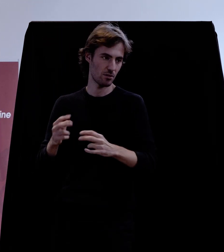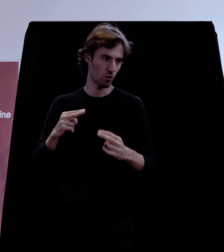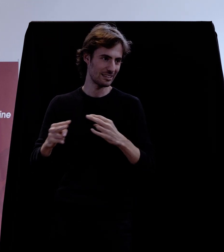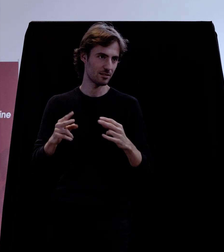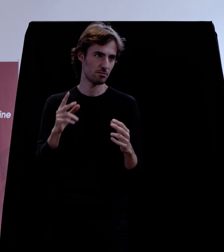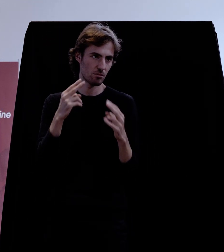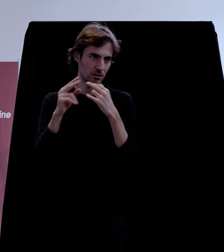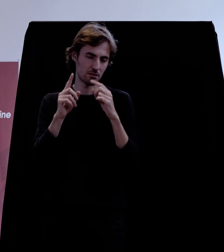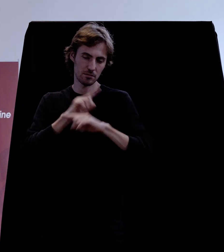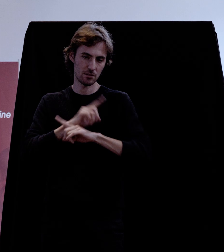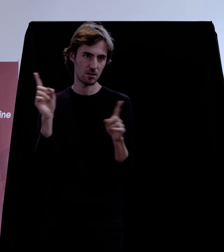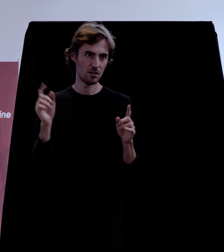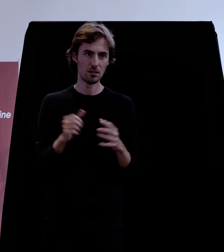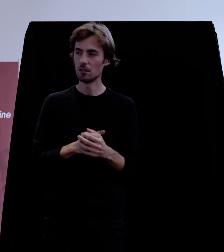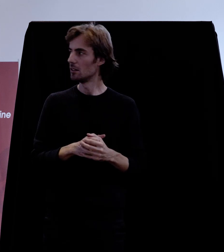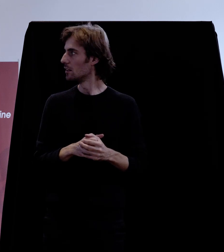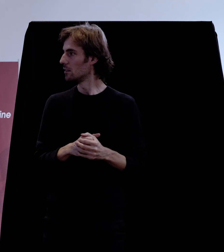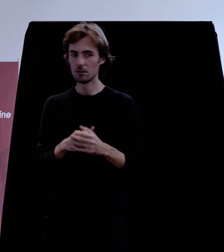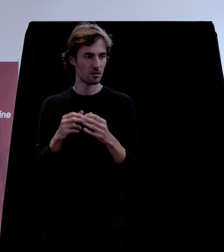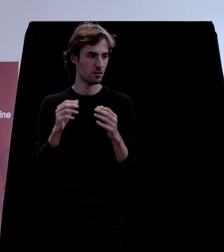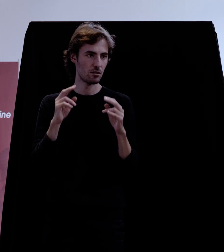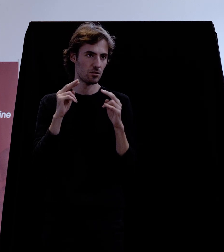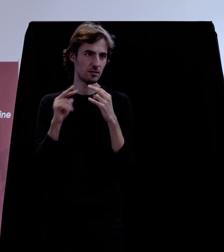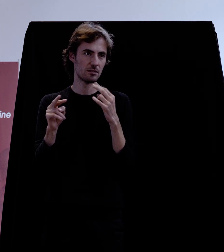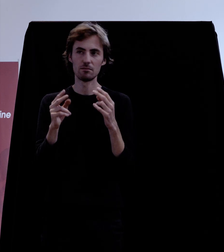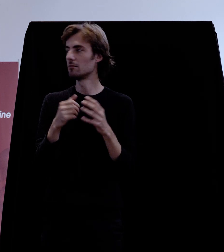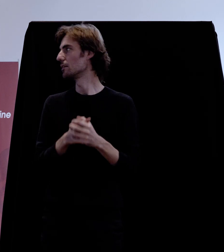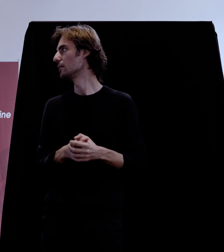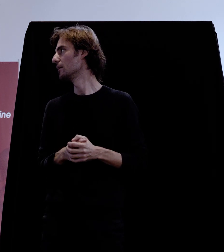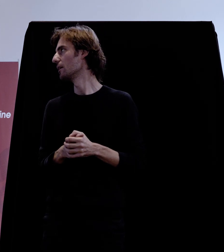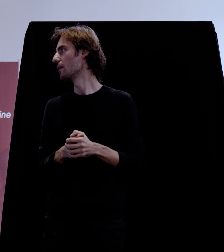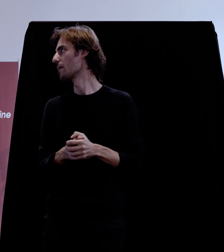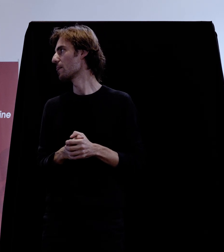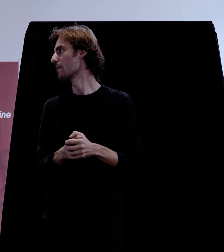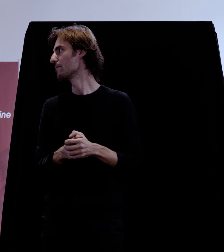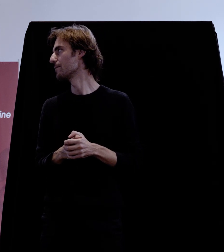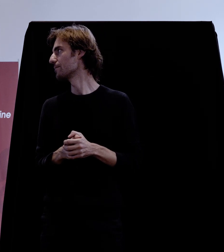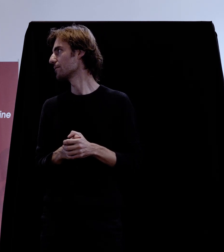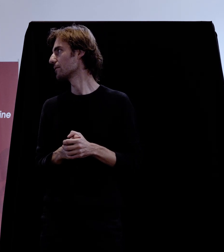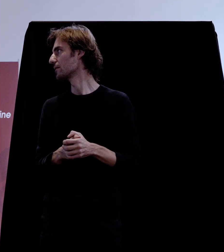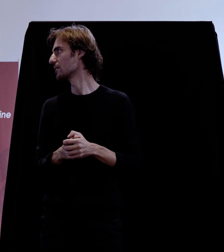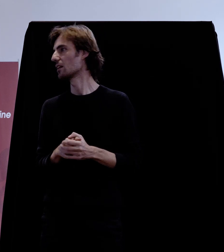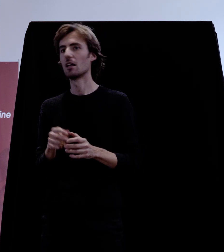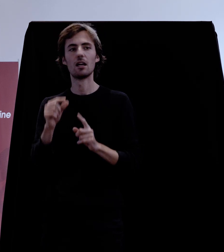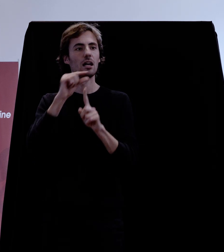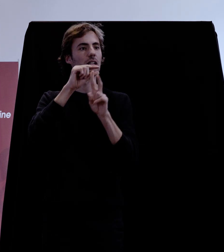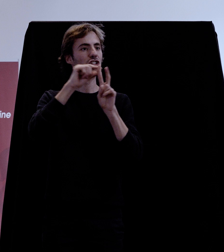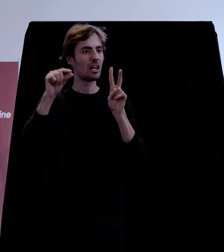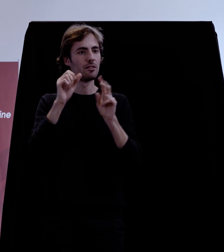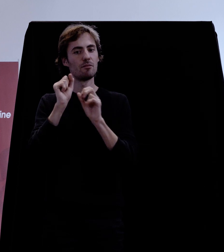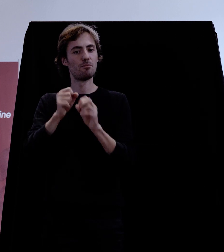there were 60, but genes that may lead to autism. But that just suggests we really don't know the